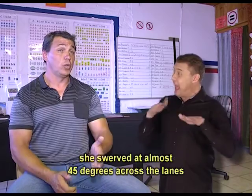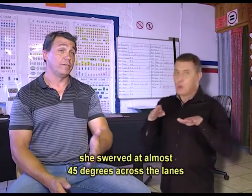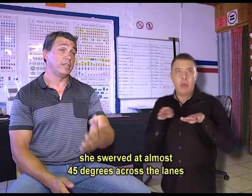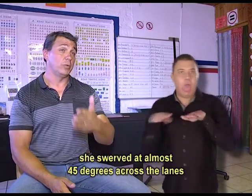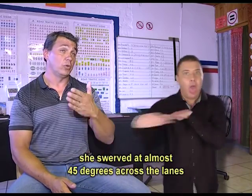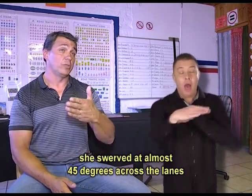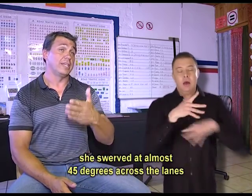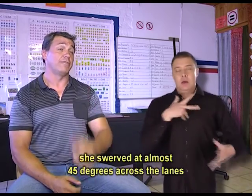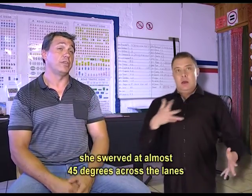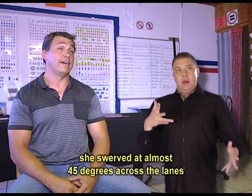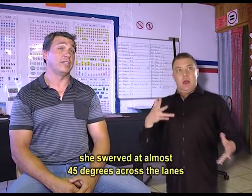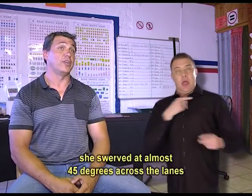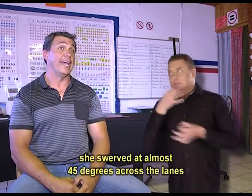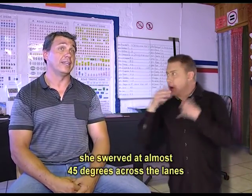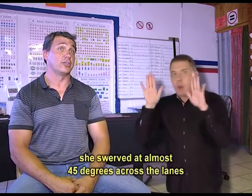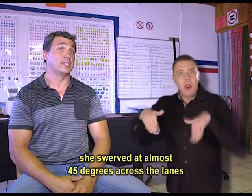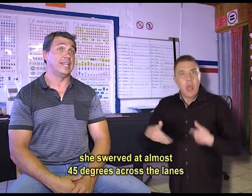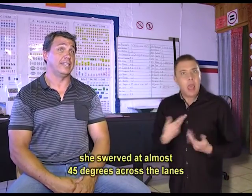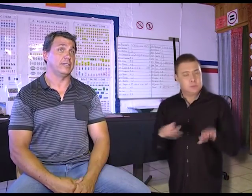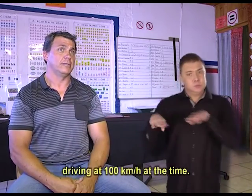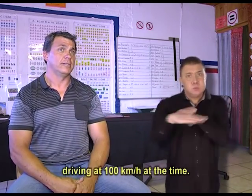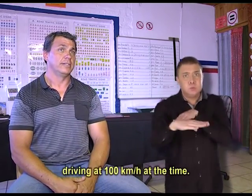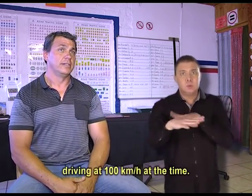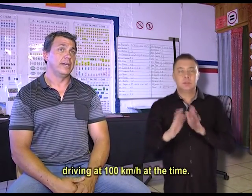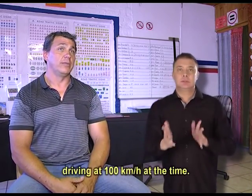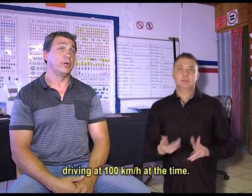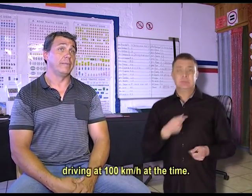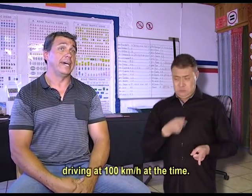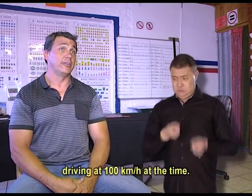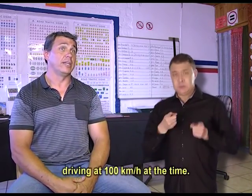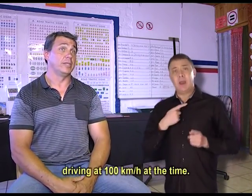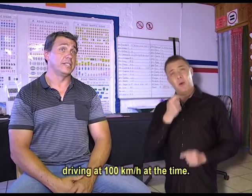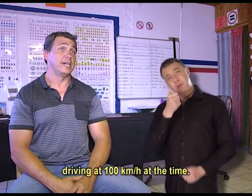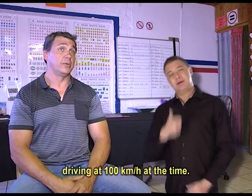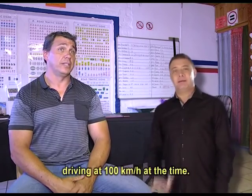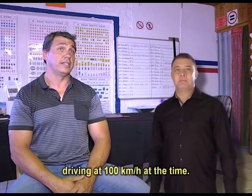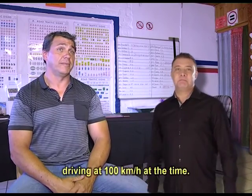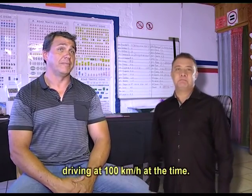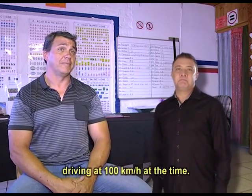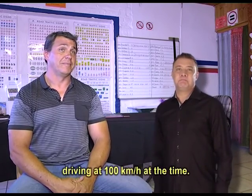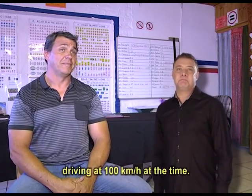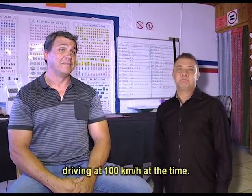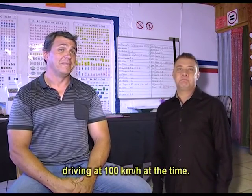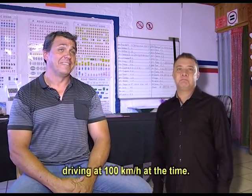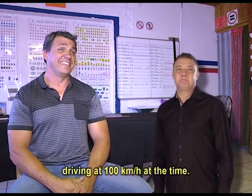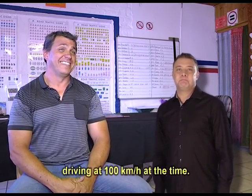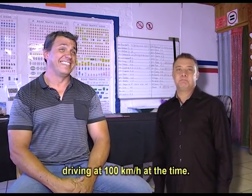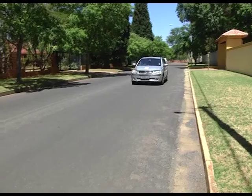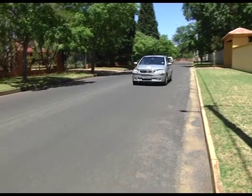she swerved that we were almost at a 45-degree angle across the lanes. And we were at about 100 kilometers an hour at the time.